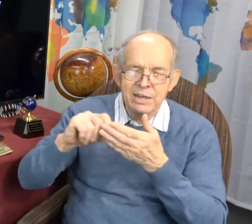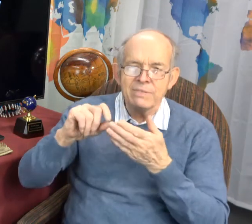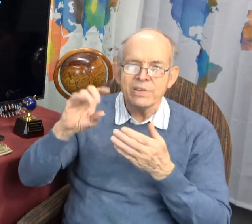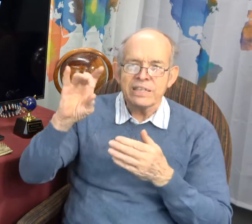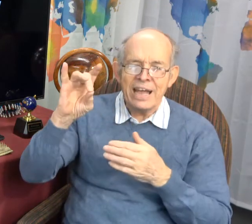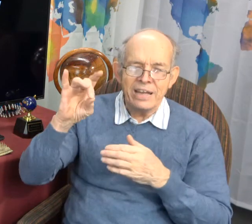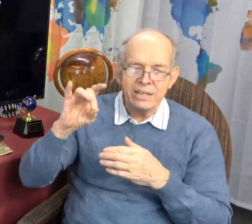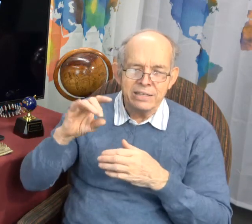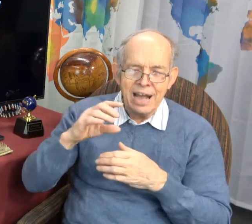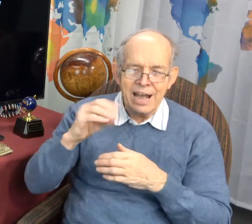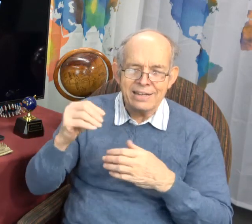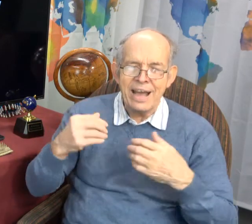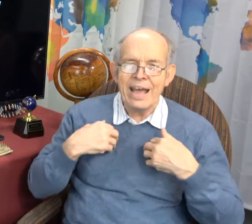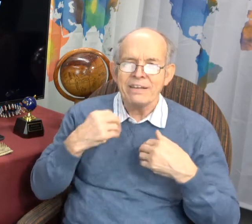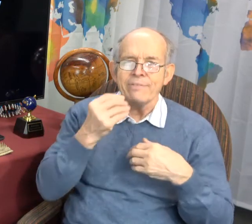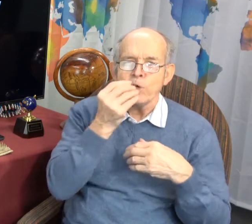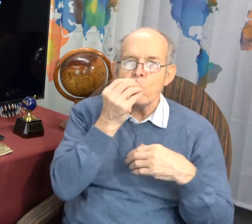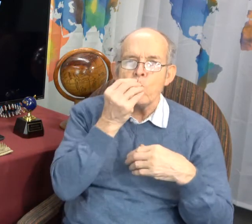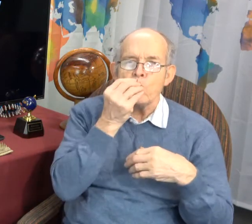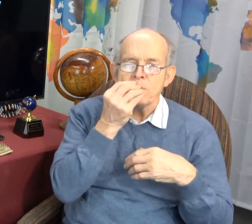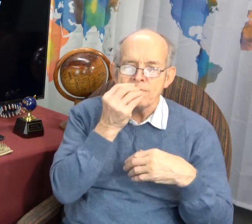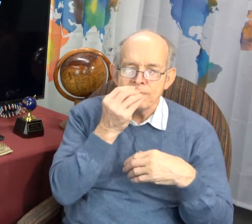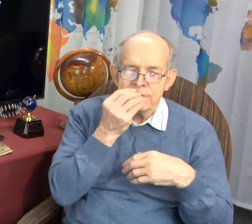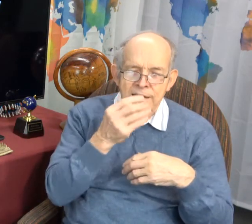But hey, and heavy food,